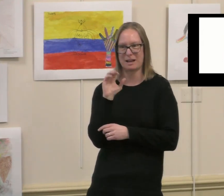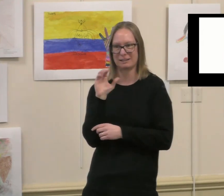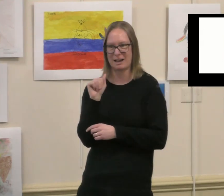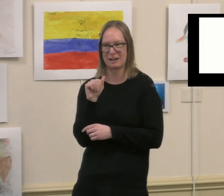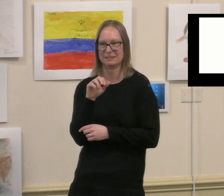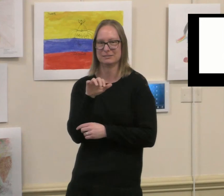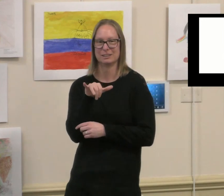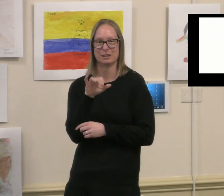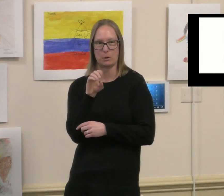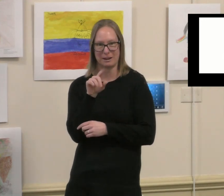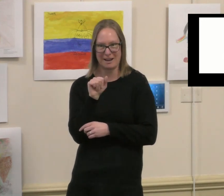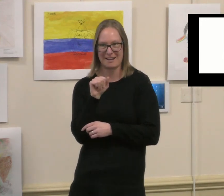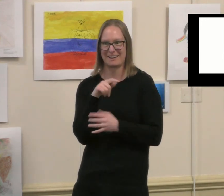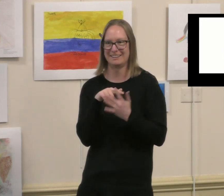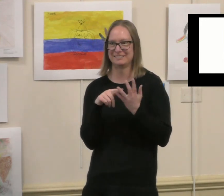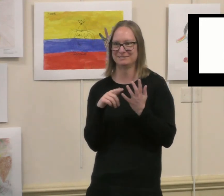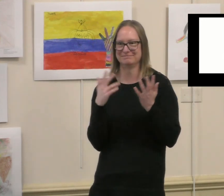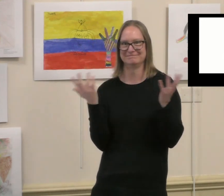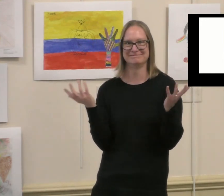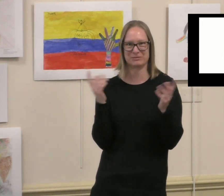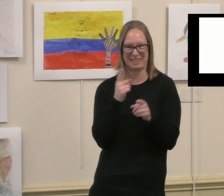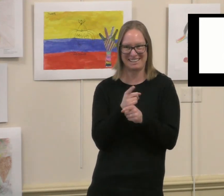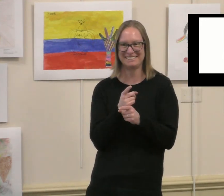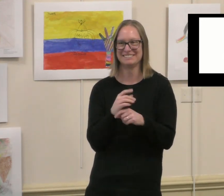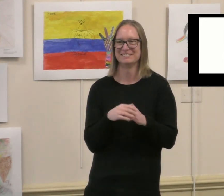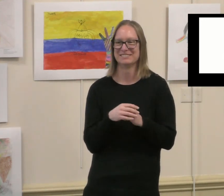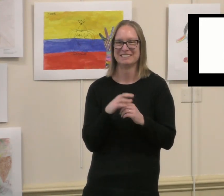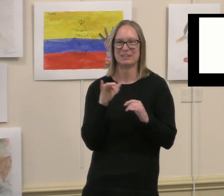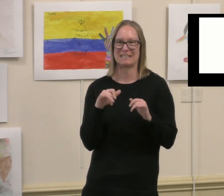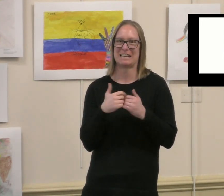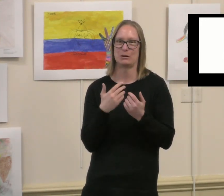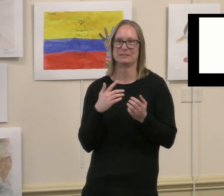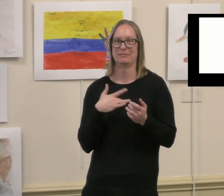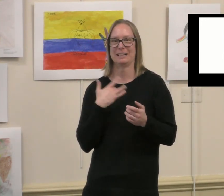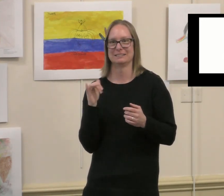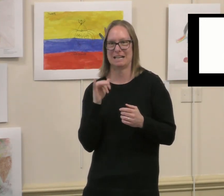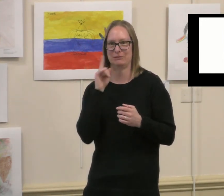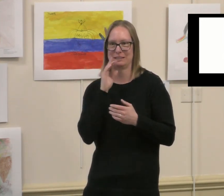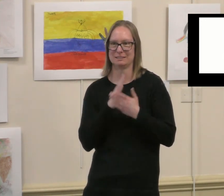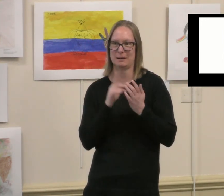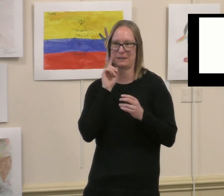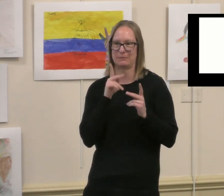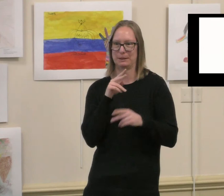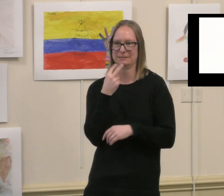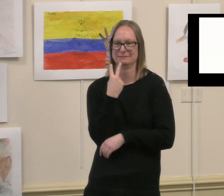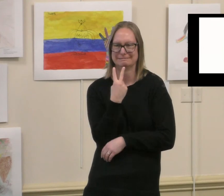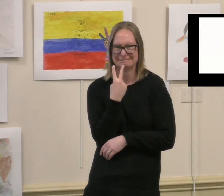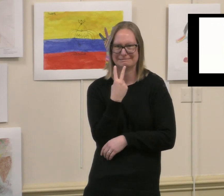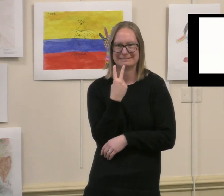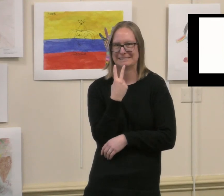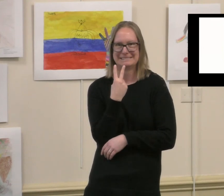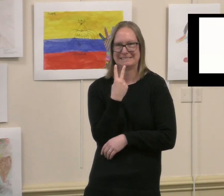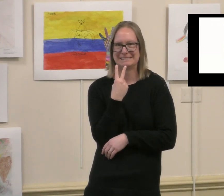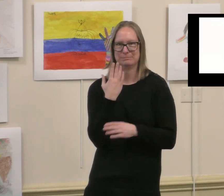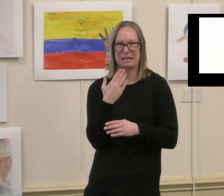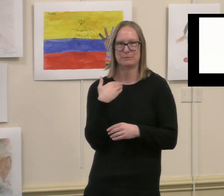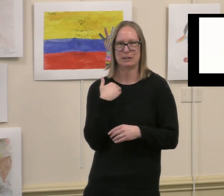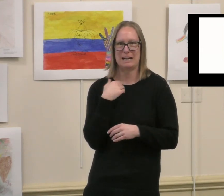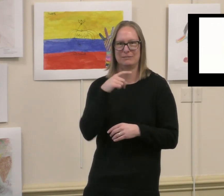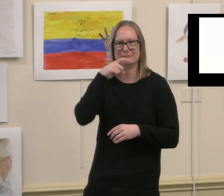Kenobi, Chewbacca, Yoda, all of those characters, right? So that's how some deaf people feel when they're trying to